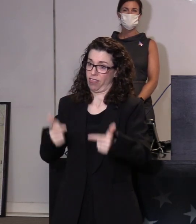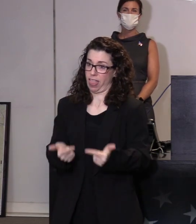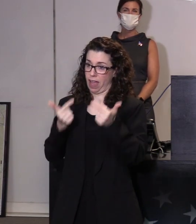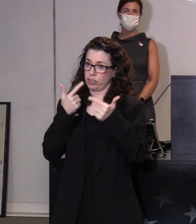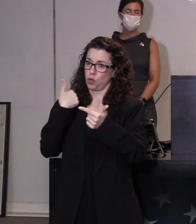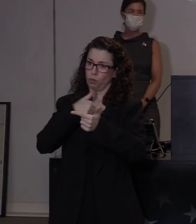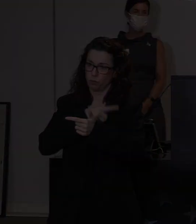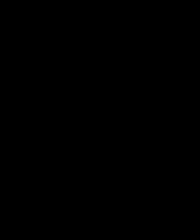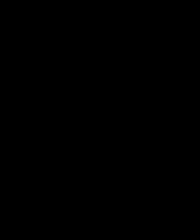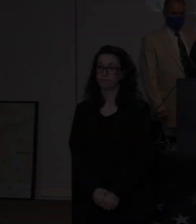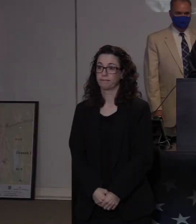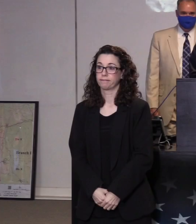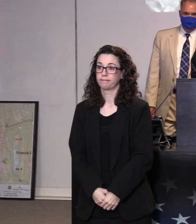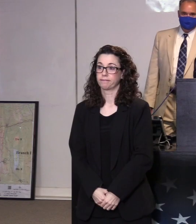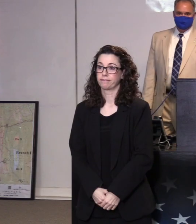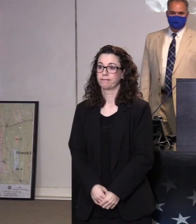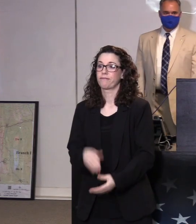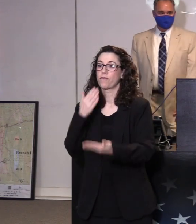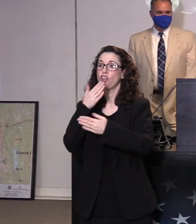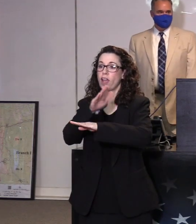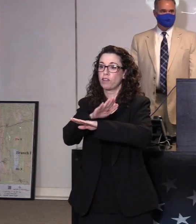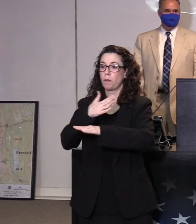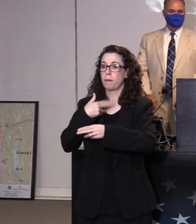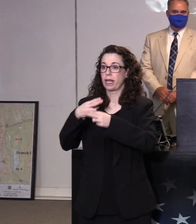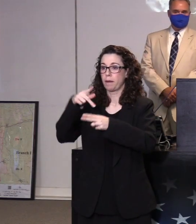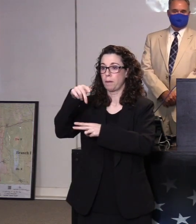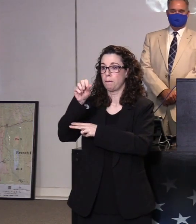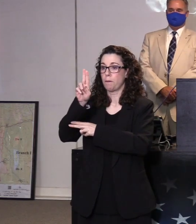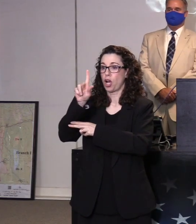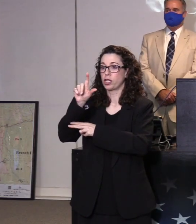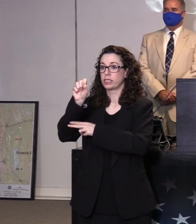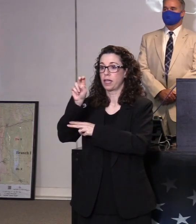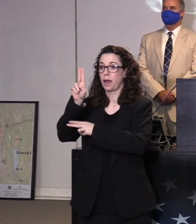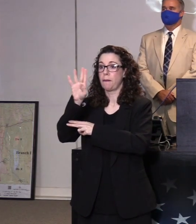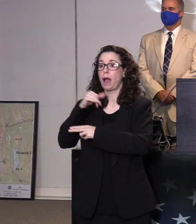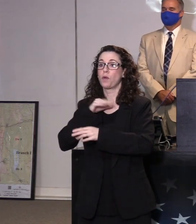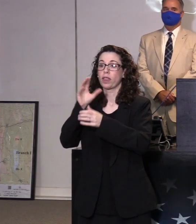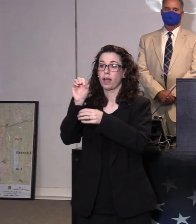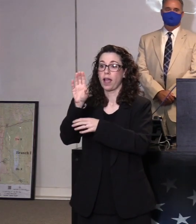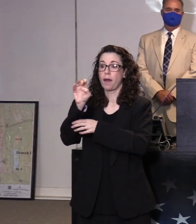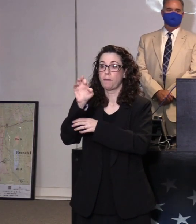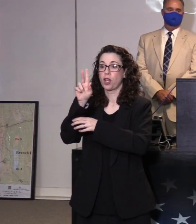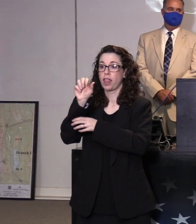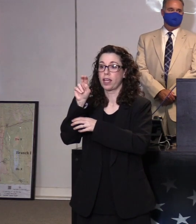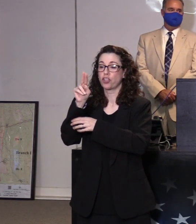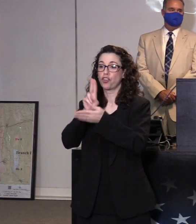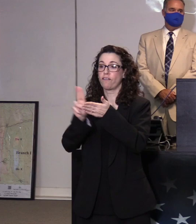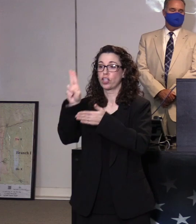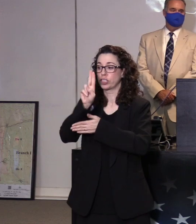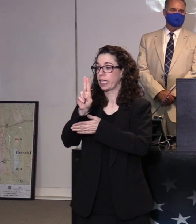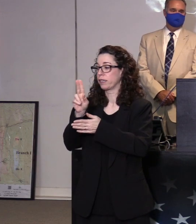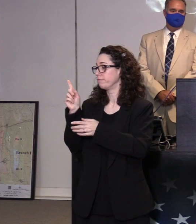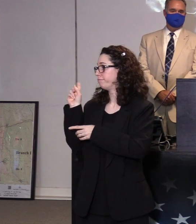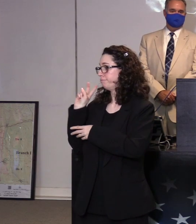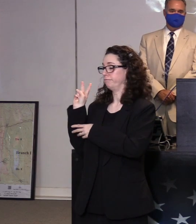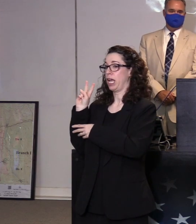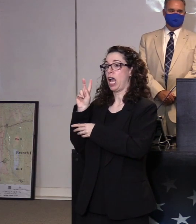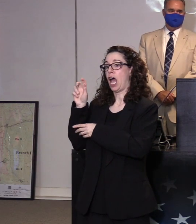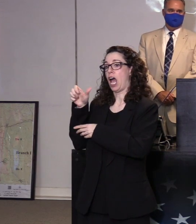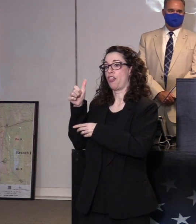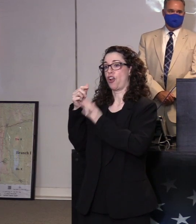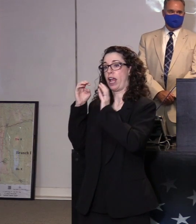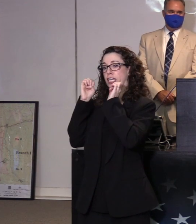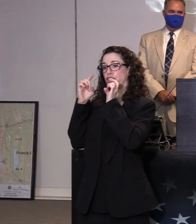much. Good afternoon. My name is Paul Stum. I'm with Cumberland University, and behind me on the stage are two other